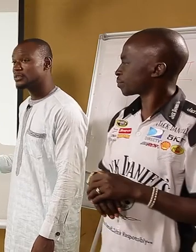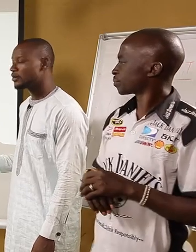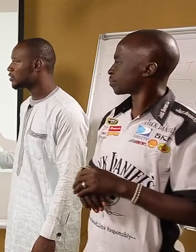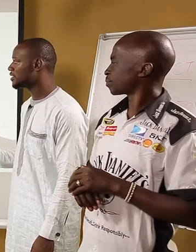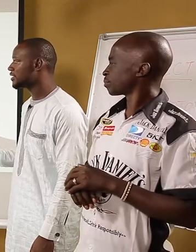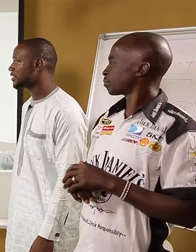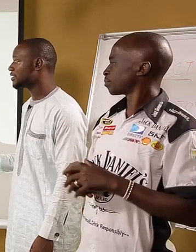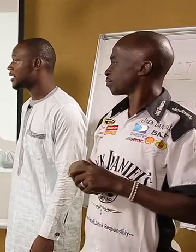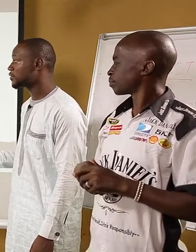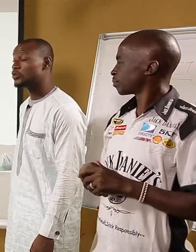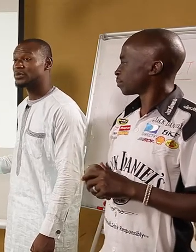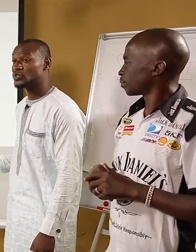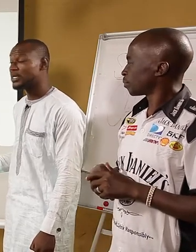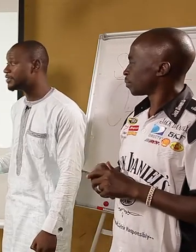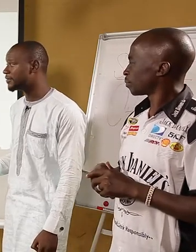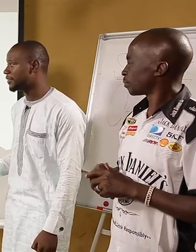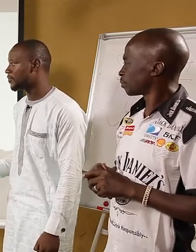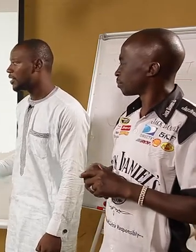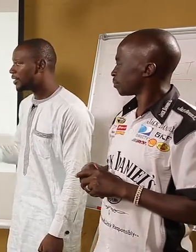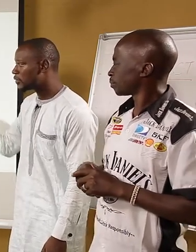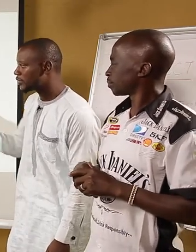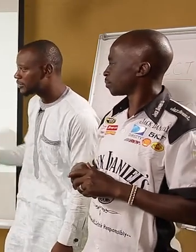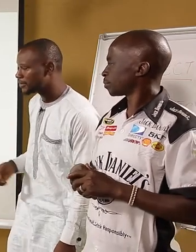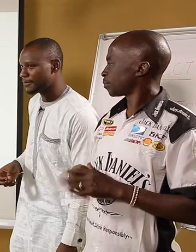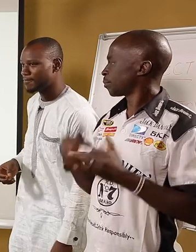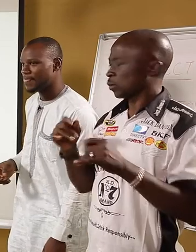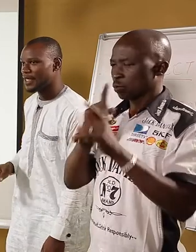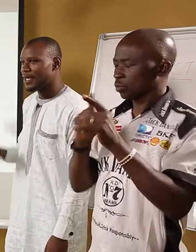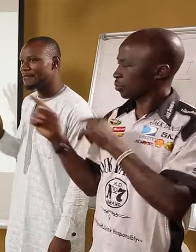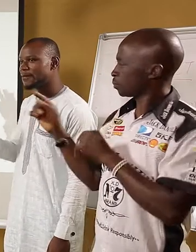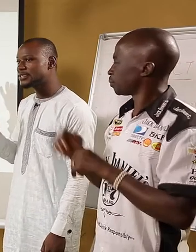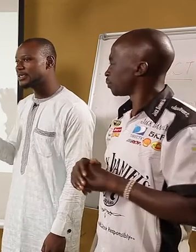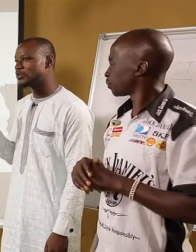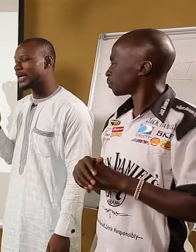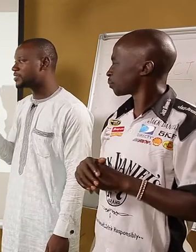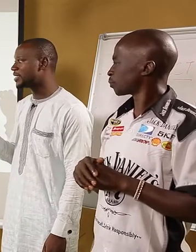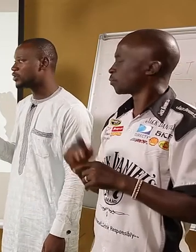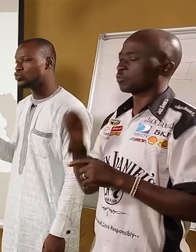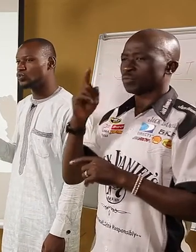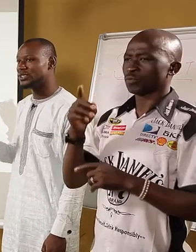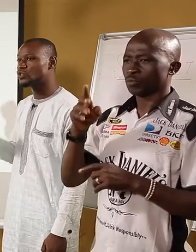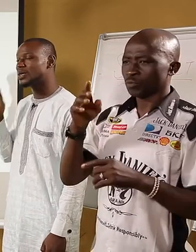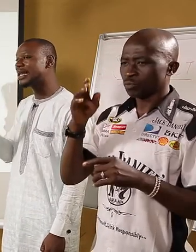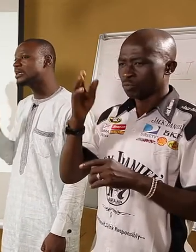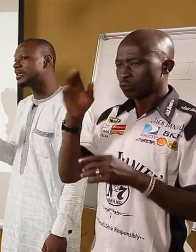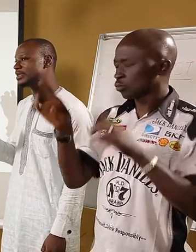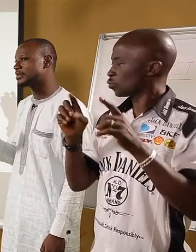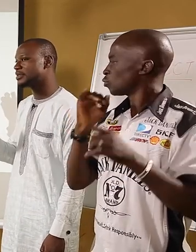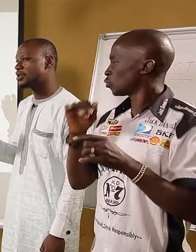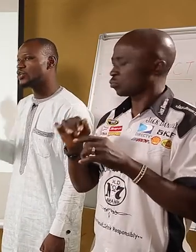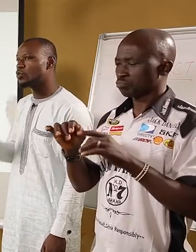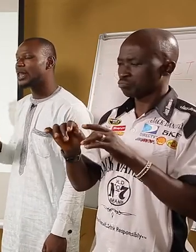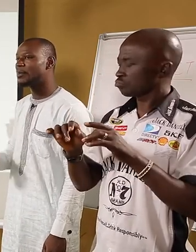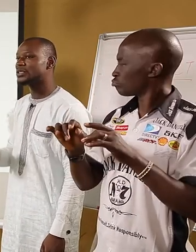is 14, oxygen is 16, and sodium is 23. Now, solution. The first thing that you are expected to do is to